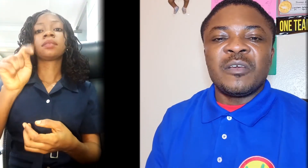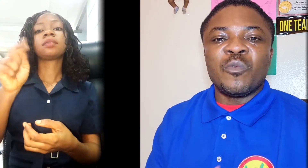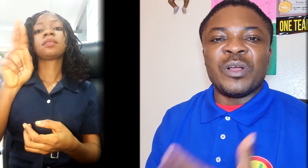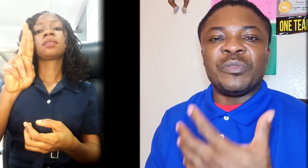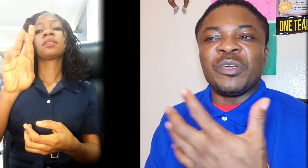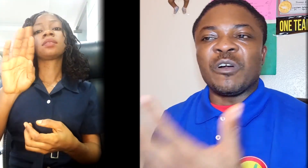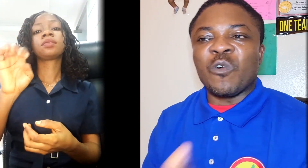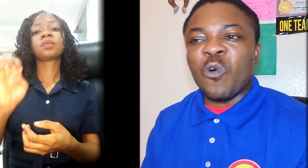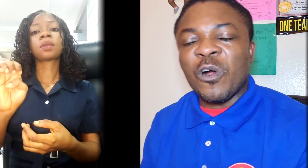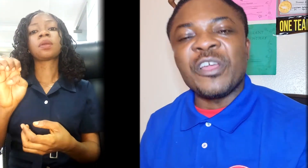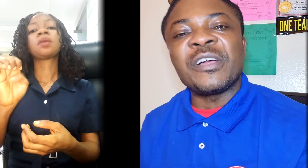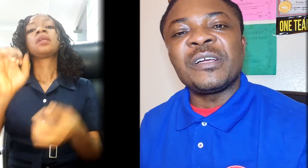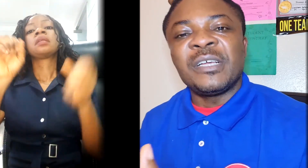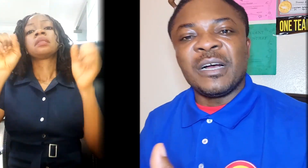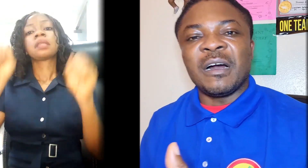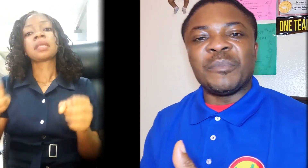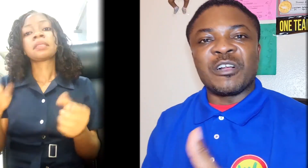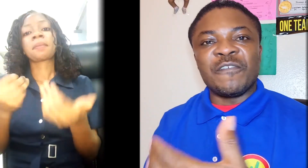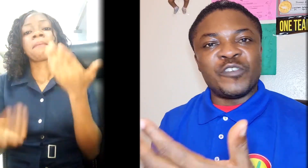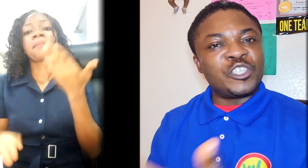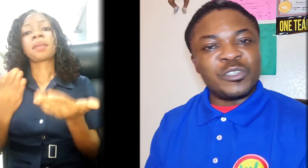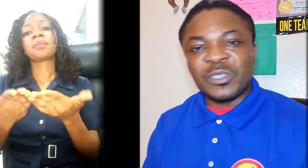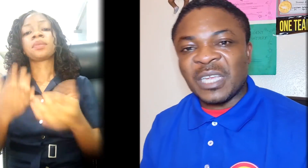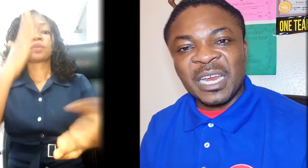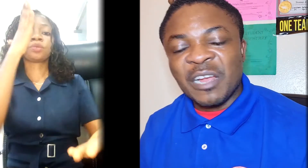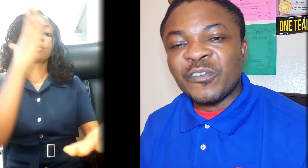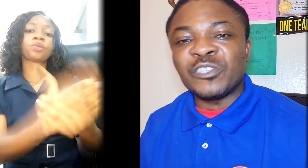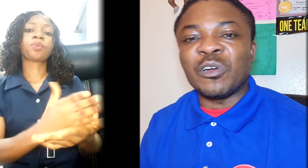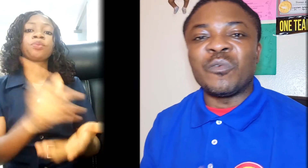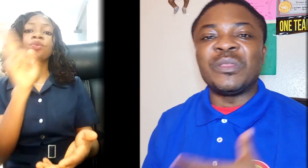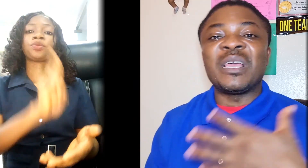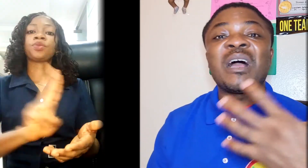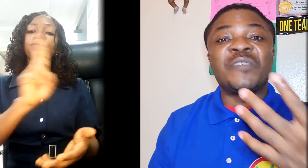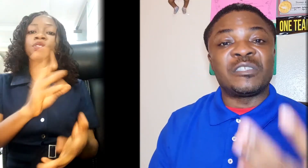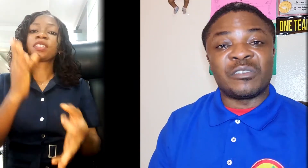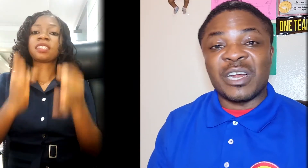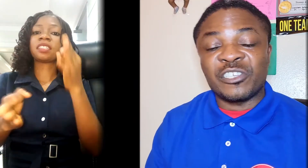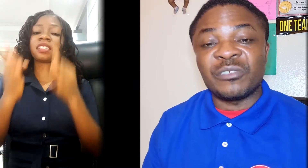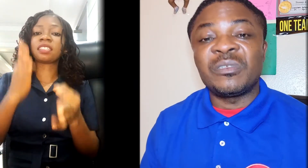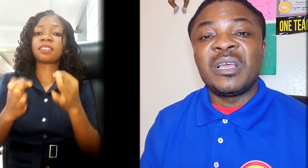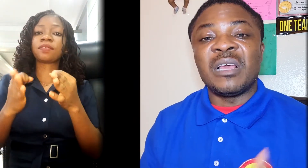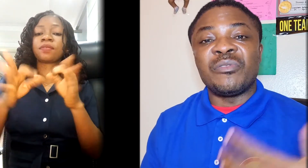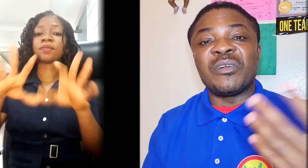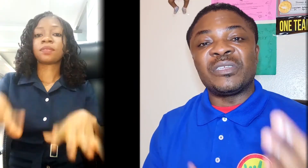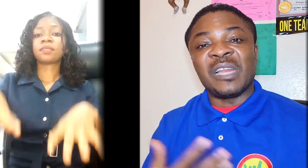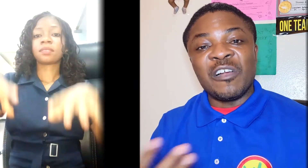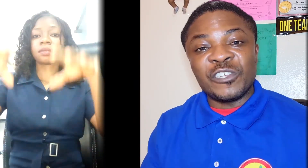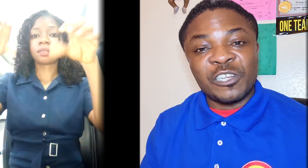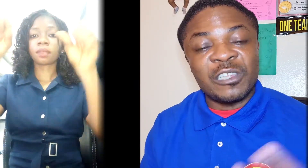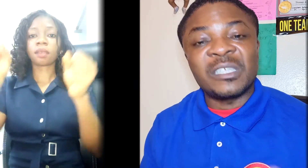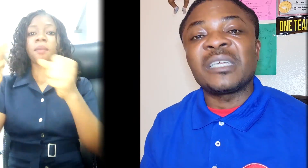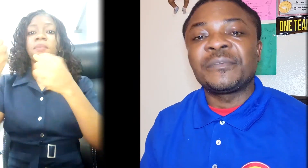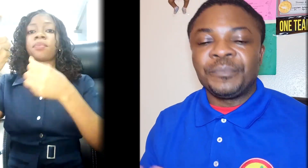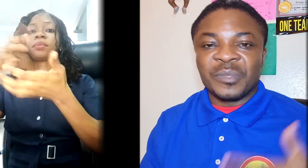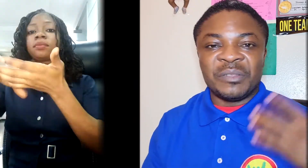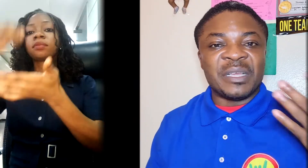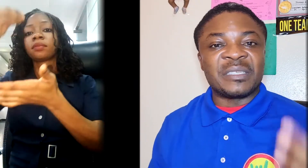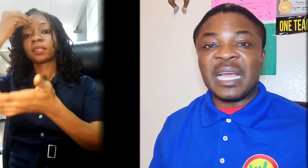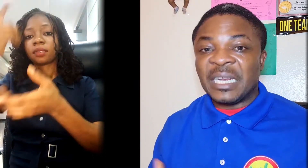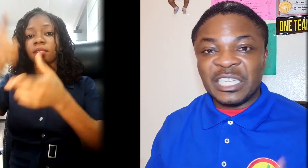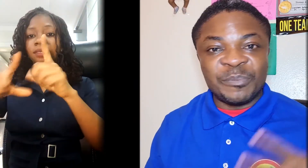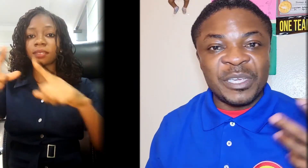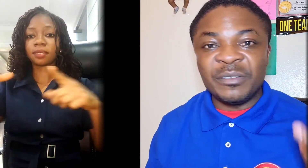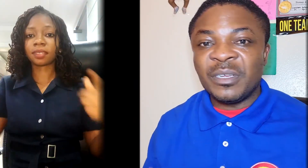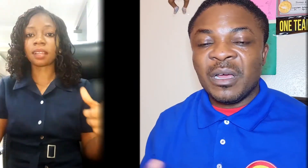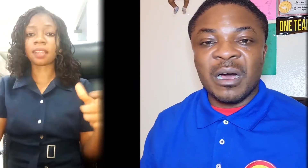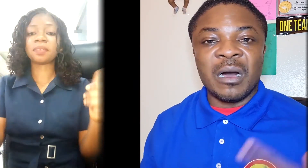dropping when they acquire a conventional sign language, or when they have interaction and there is language contact and their